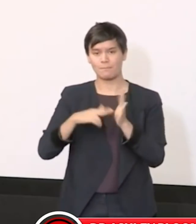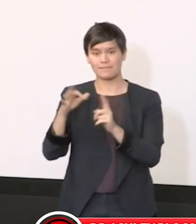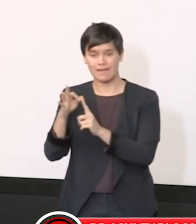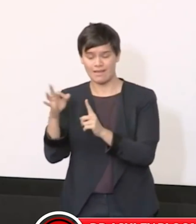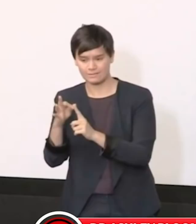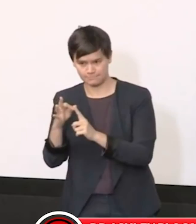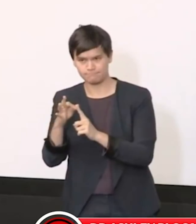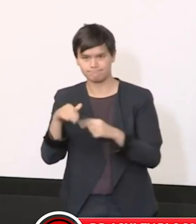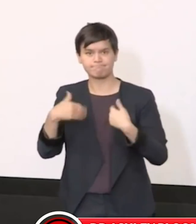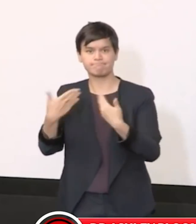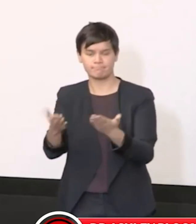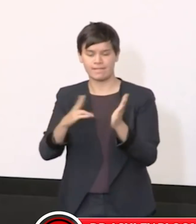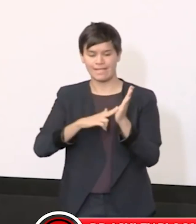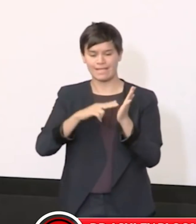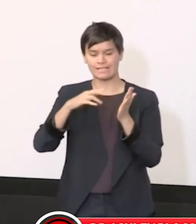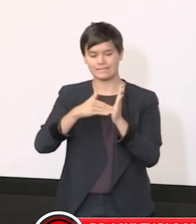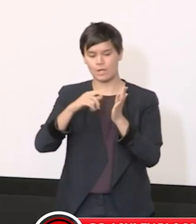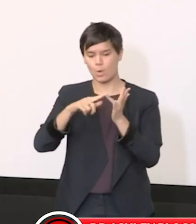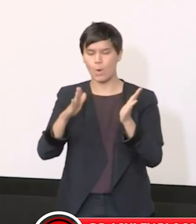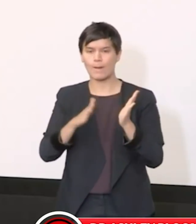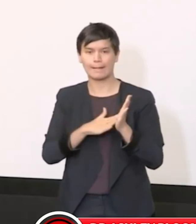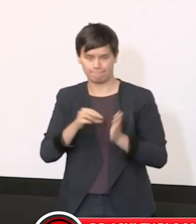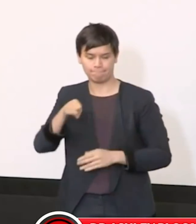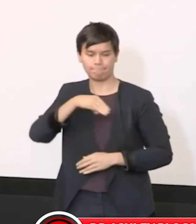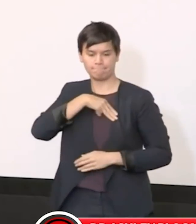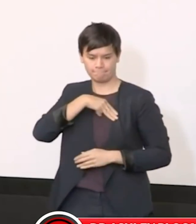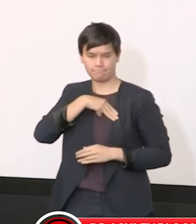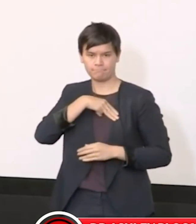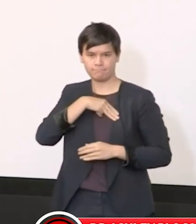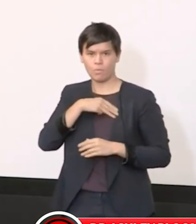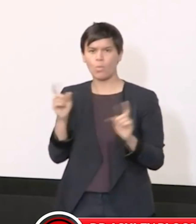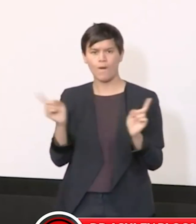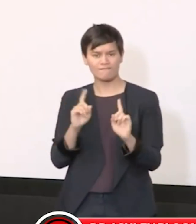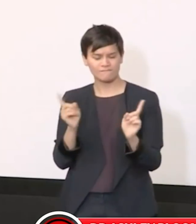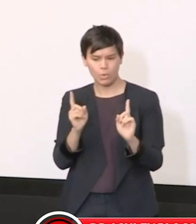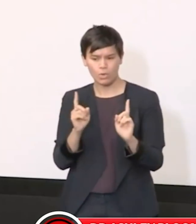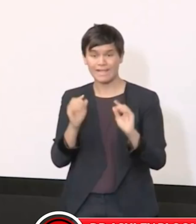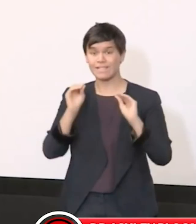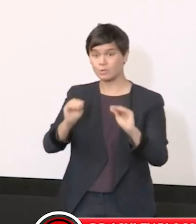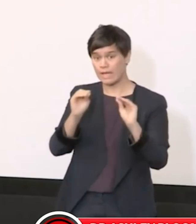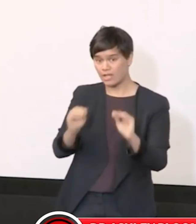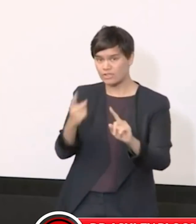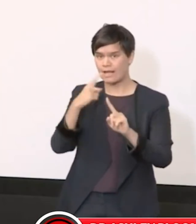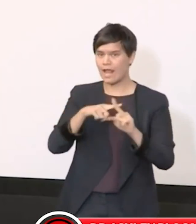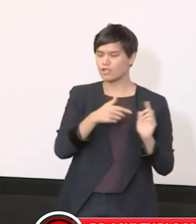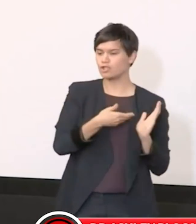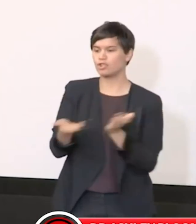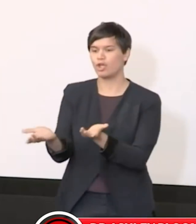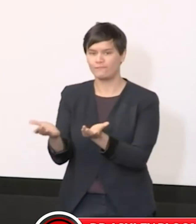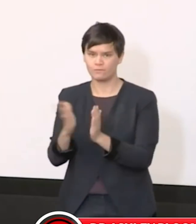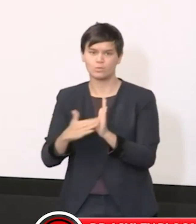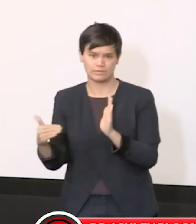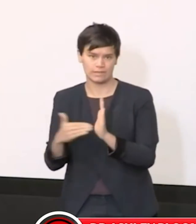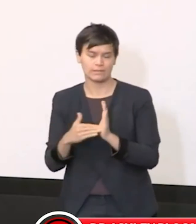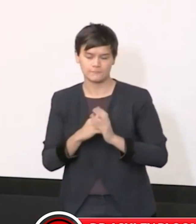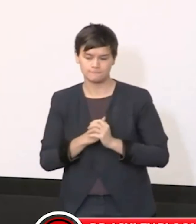New Zealand Order of Merit for services to education and the state. And whilst Dame